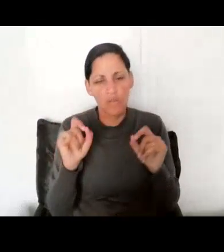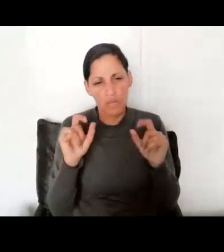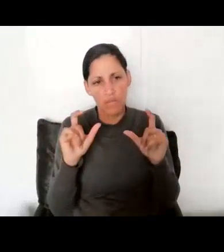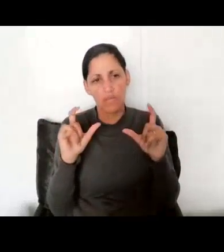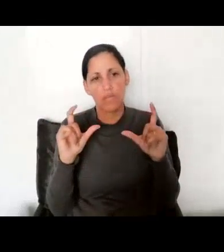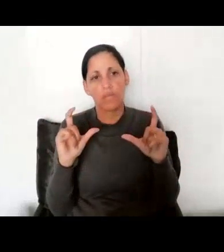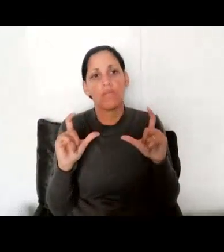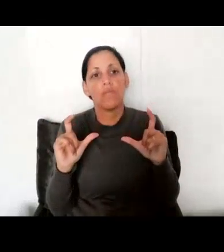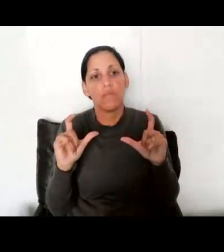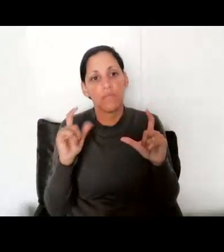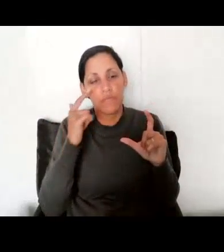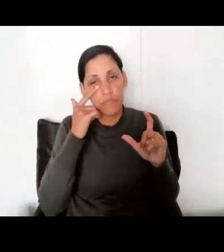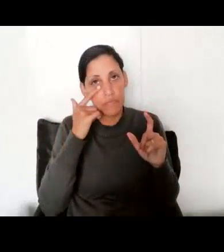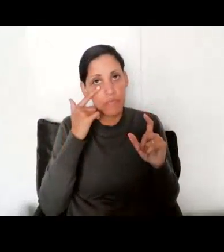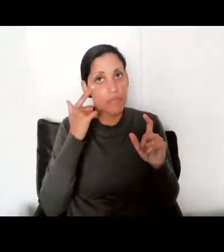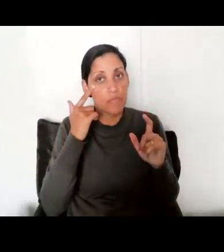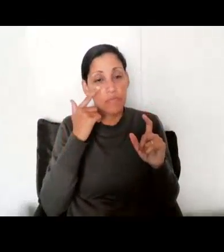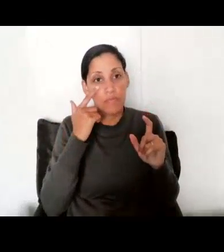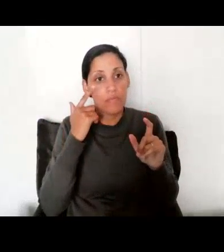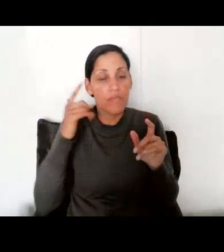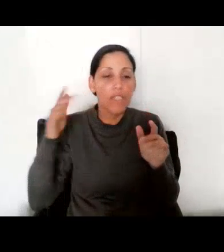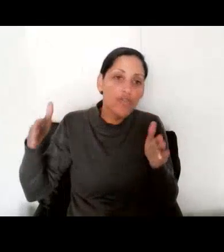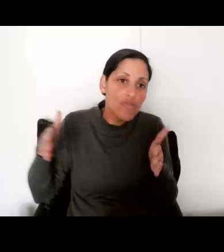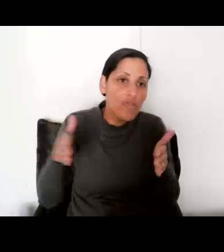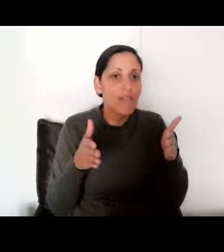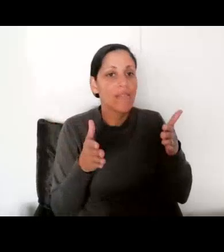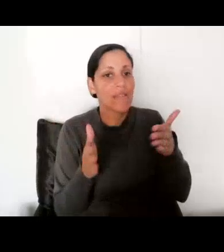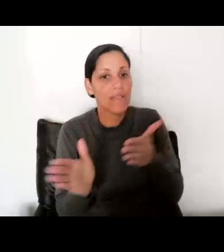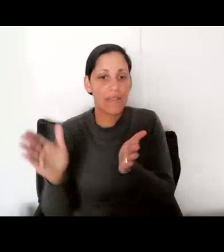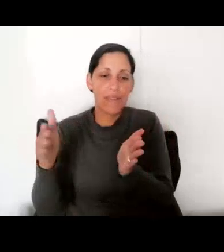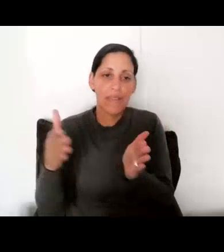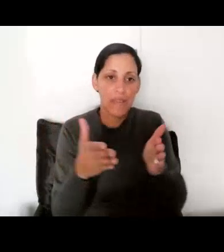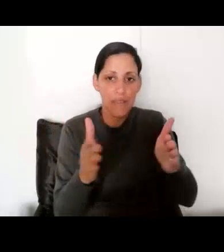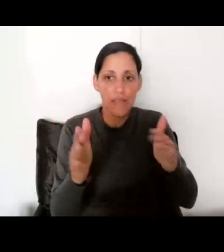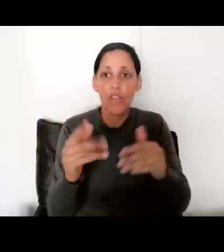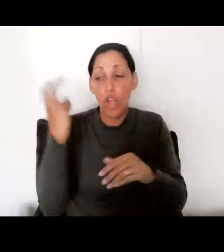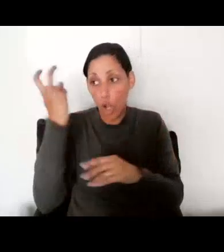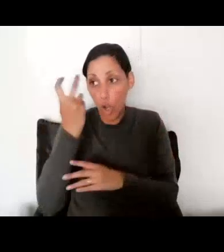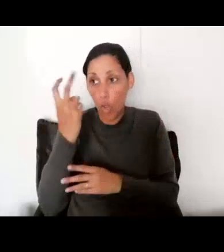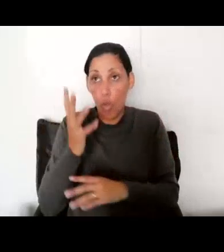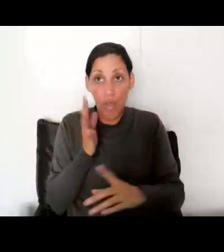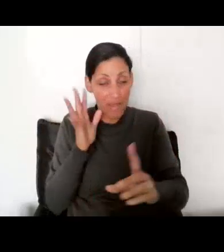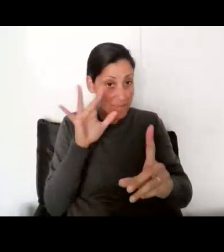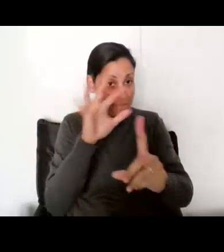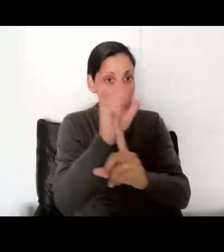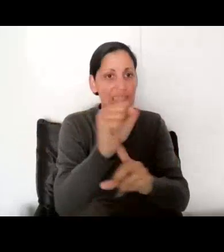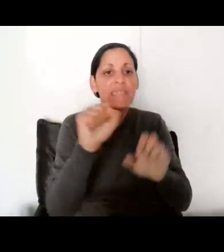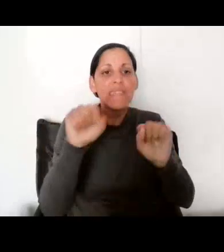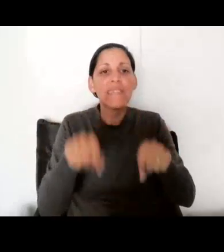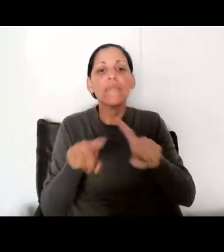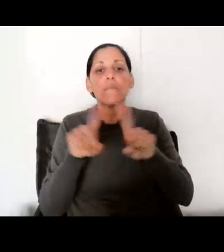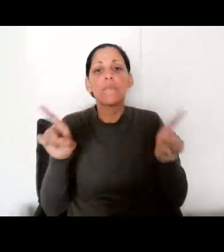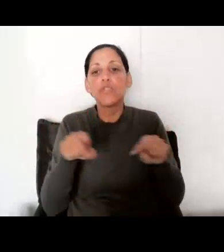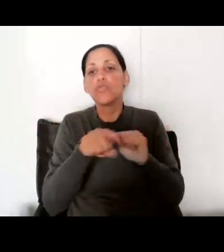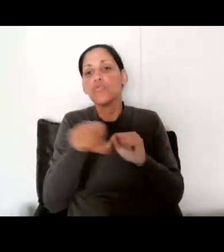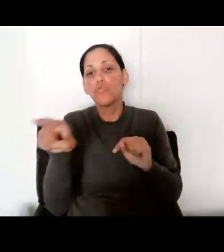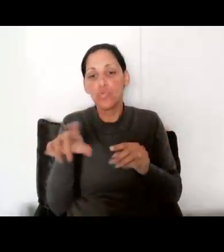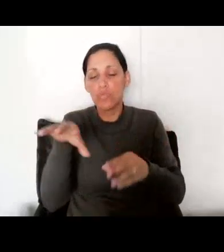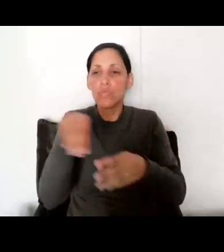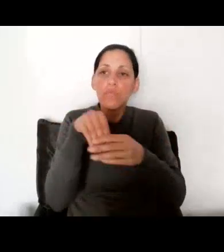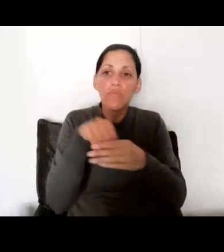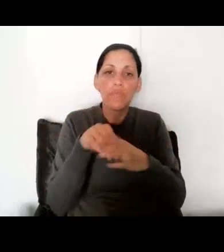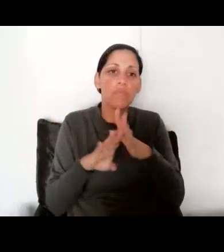it's a journey rather than, yes, as much as we want to get to destination, it's a journey where you continue to increase participation, you continue to